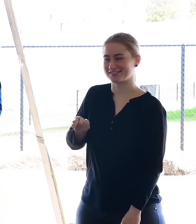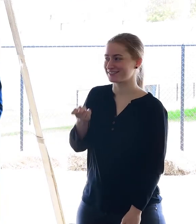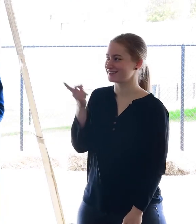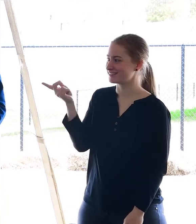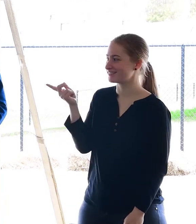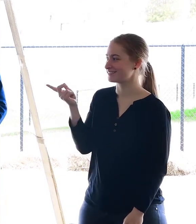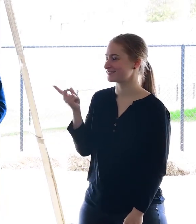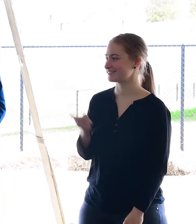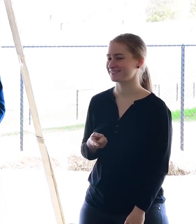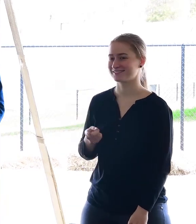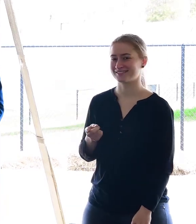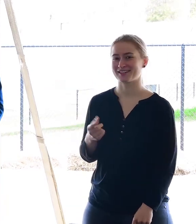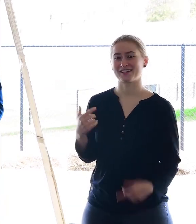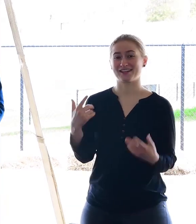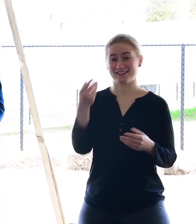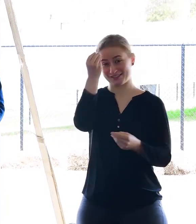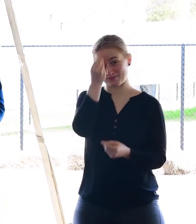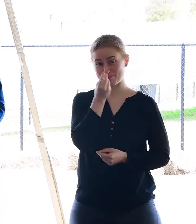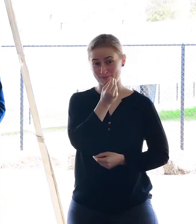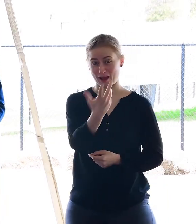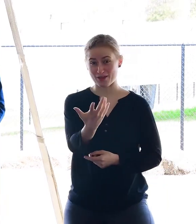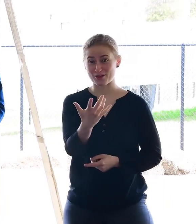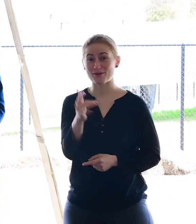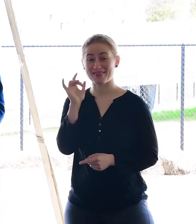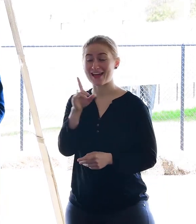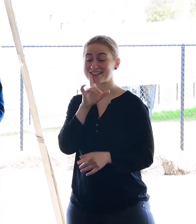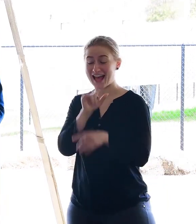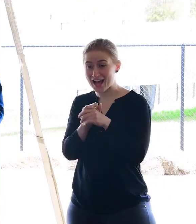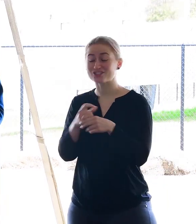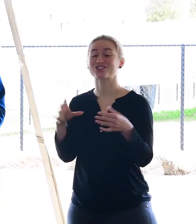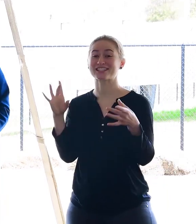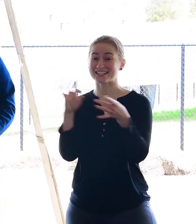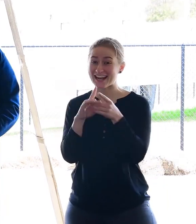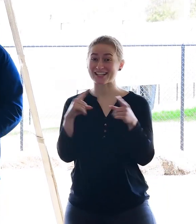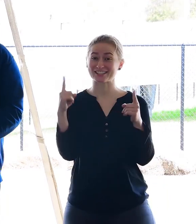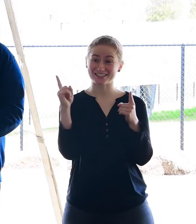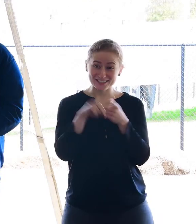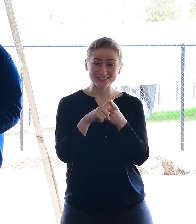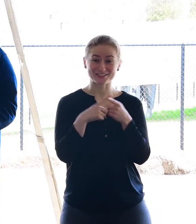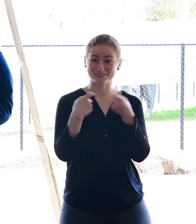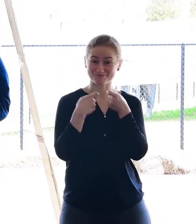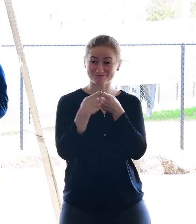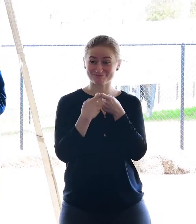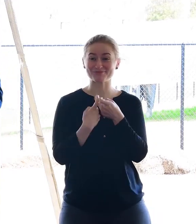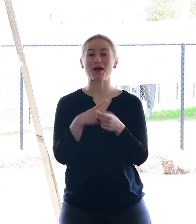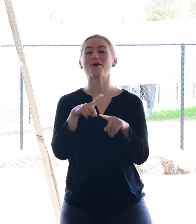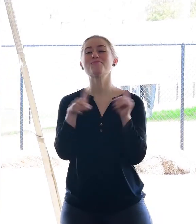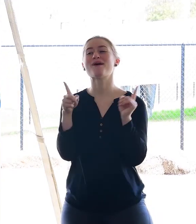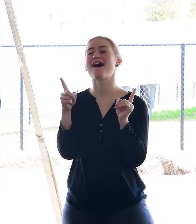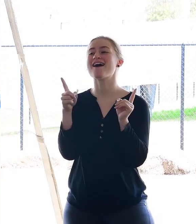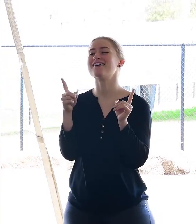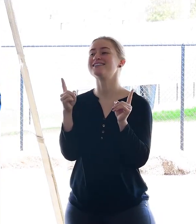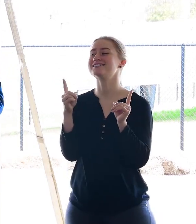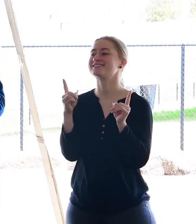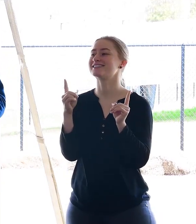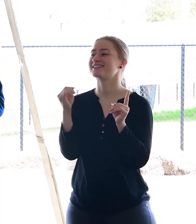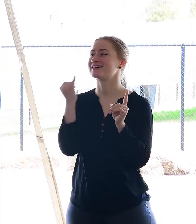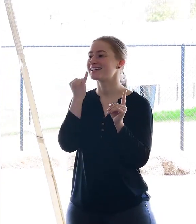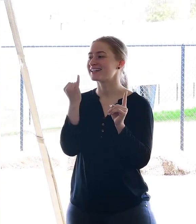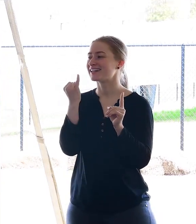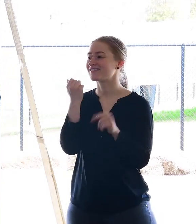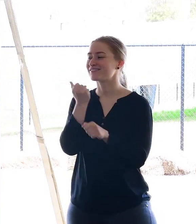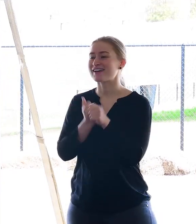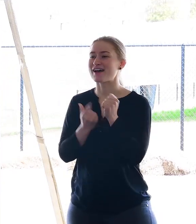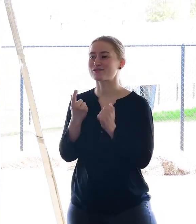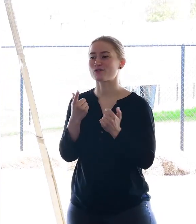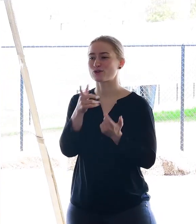And by the way, that is actually connected to the no, it's not. But if all of